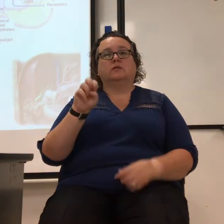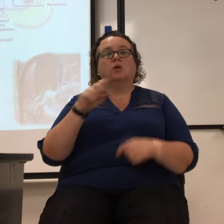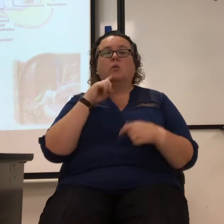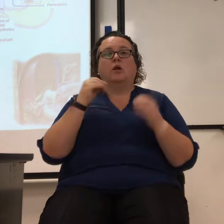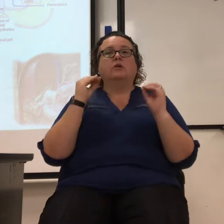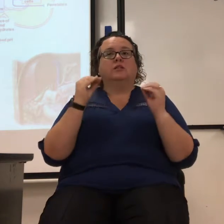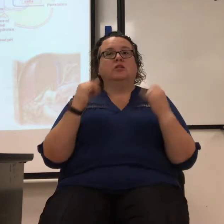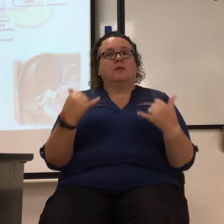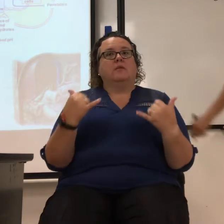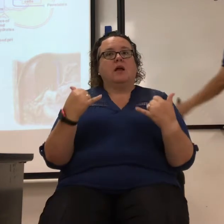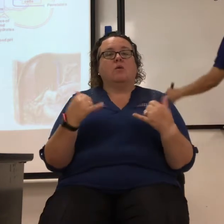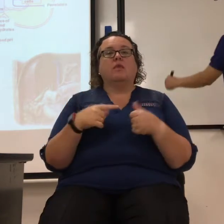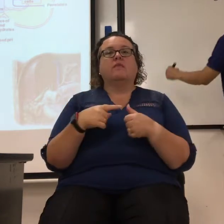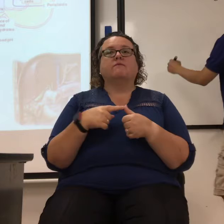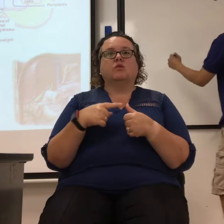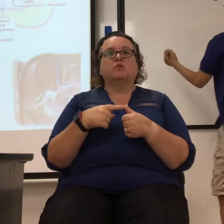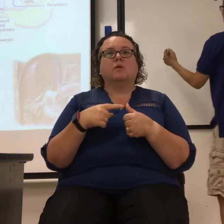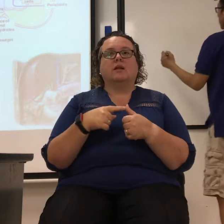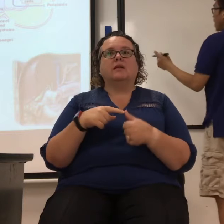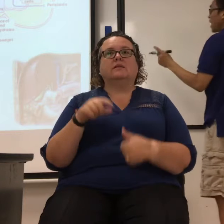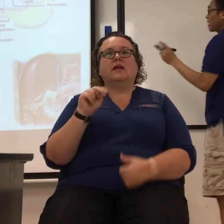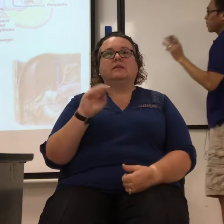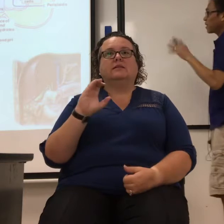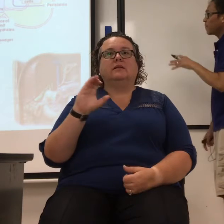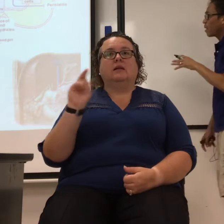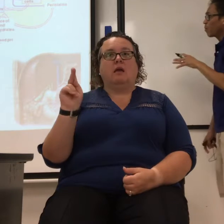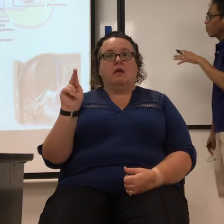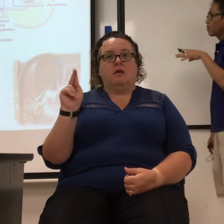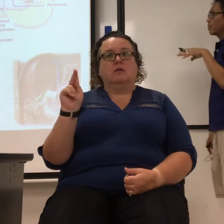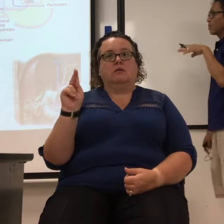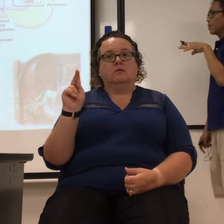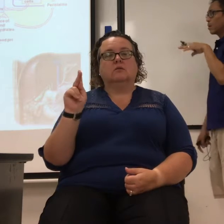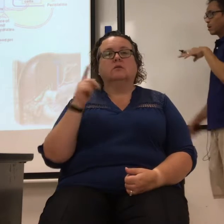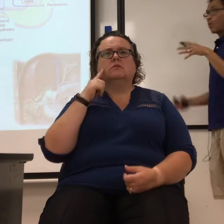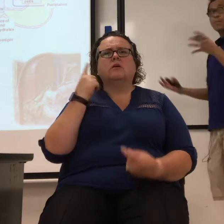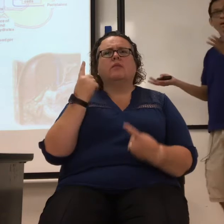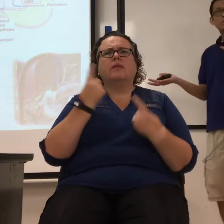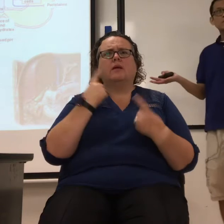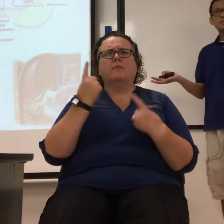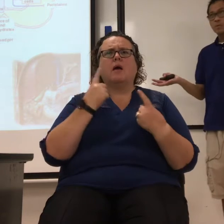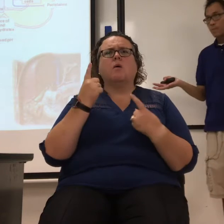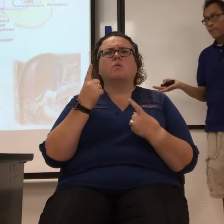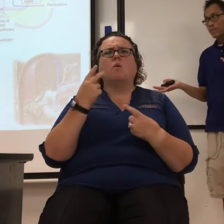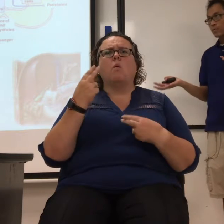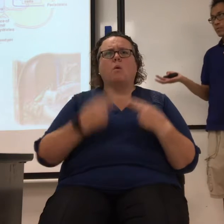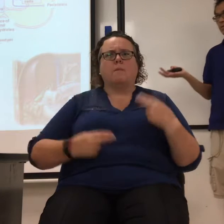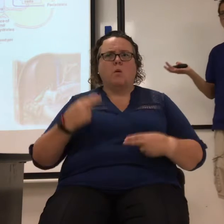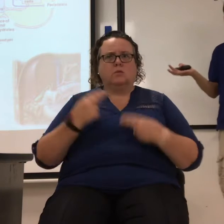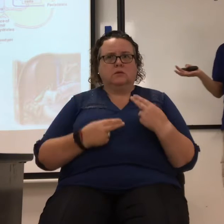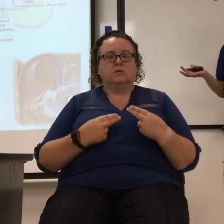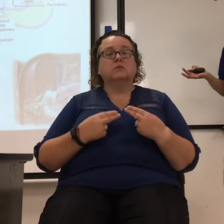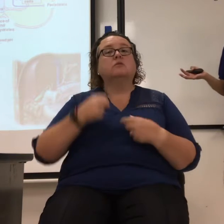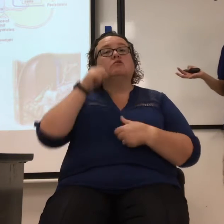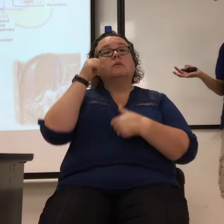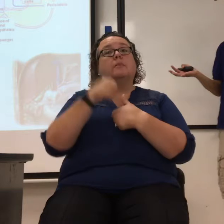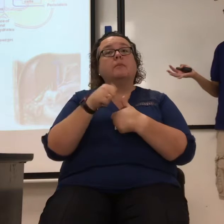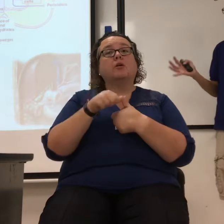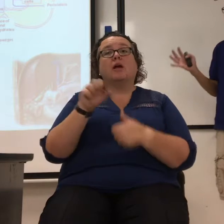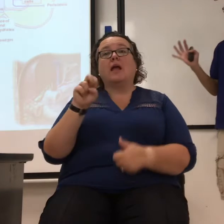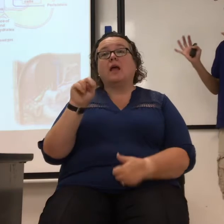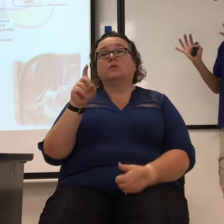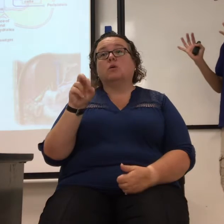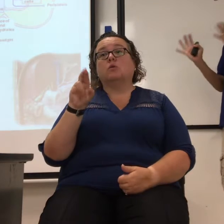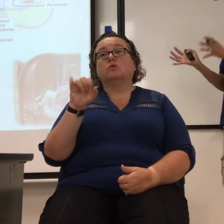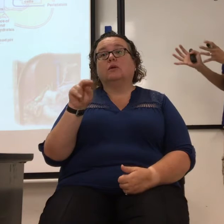is cholecystokinin, CCK. And to think about hormones, remember, the endocrine reflexes,